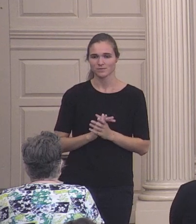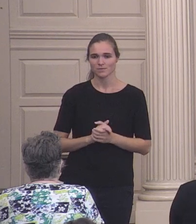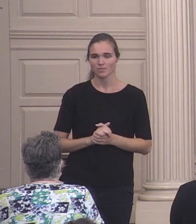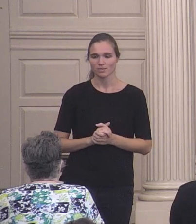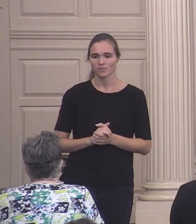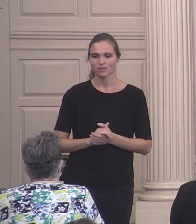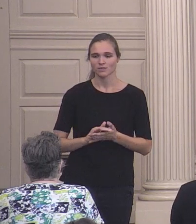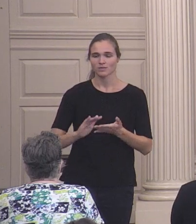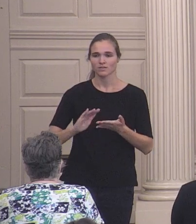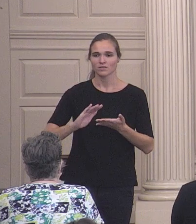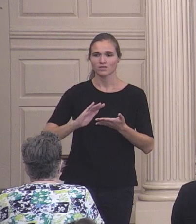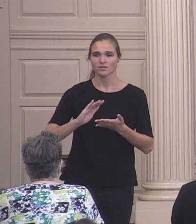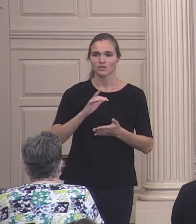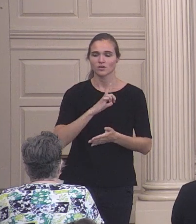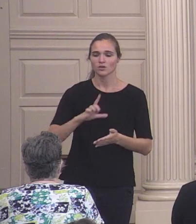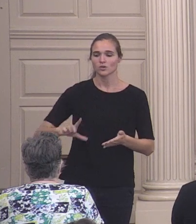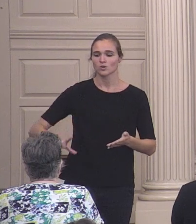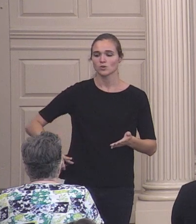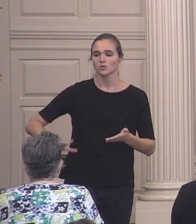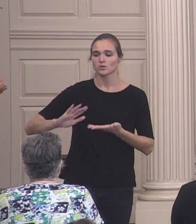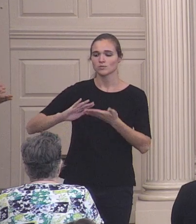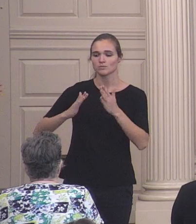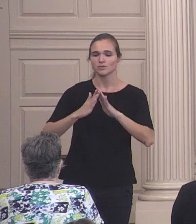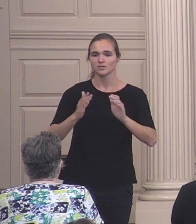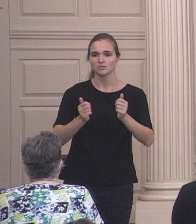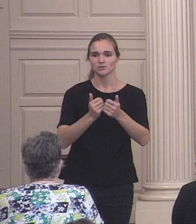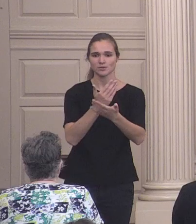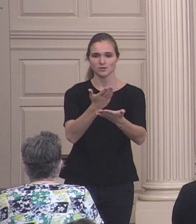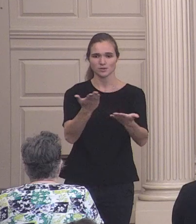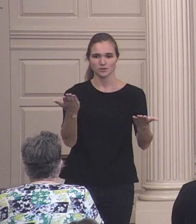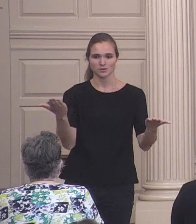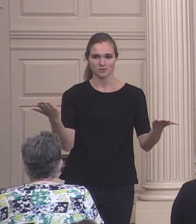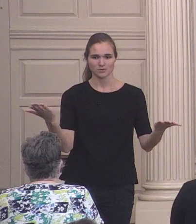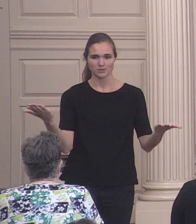The peace of the Lord be with you always.